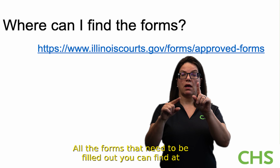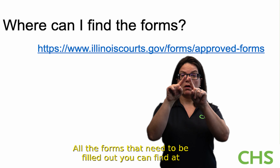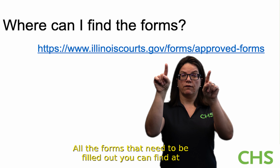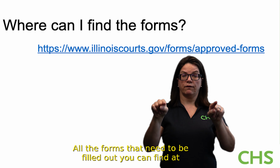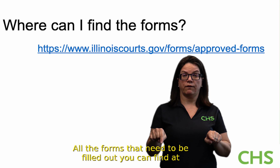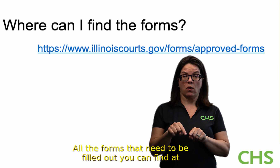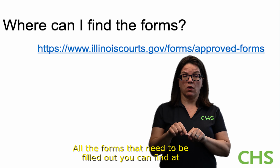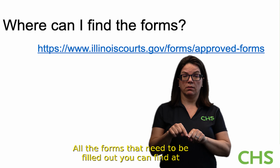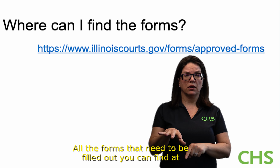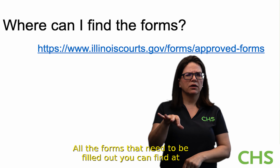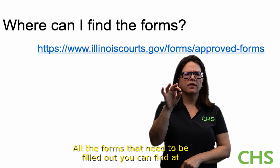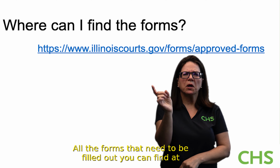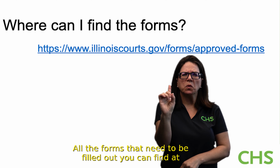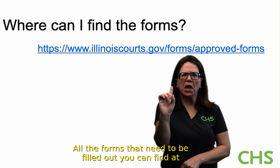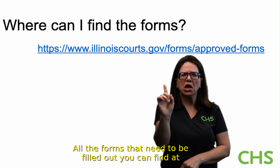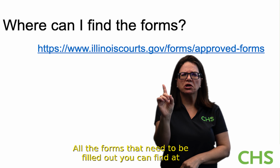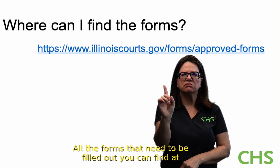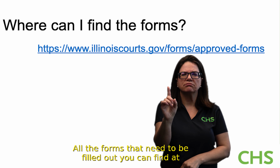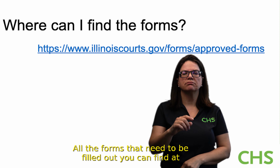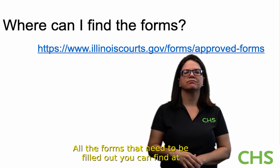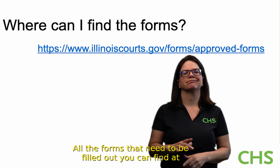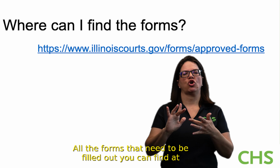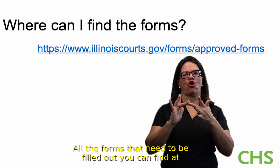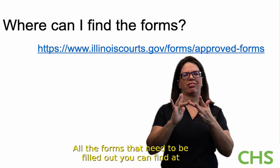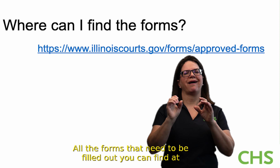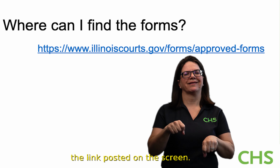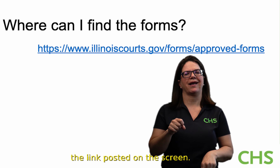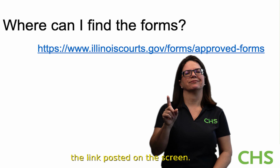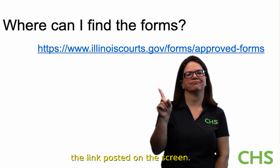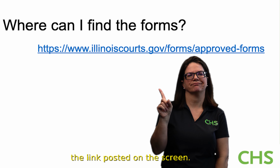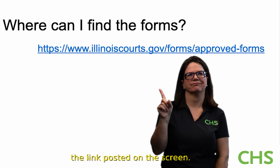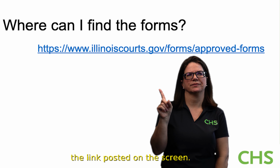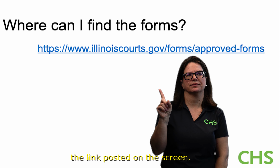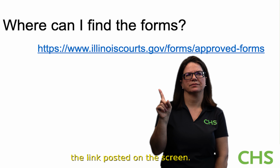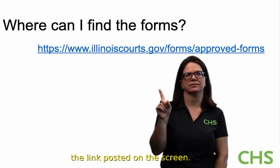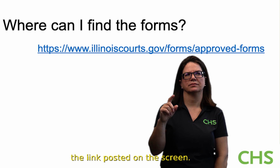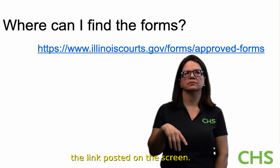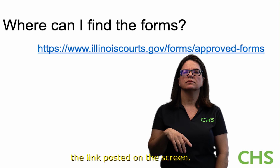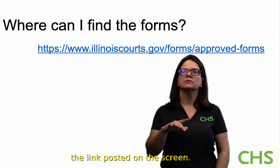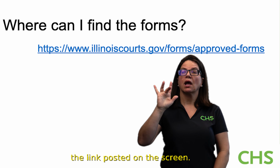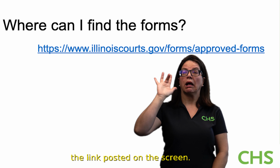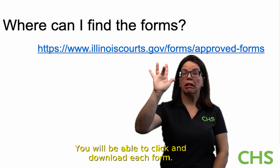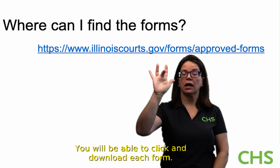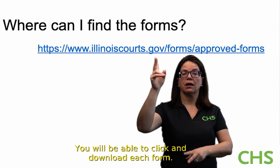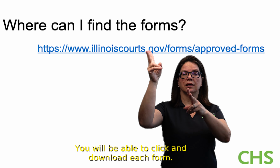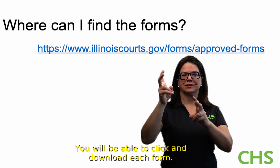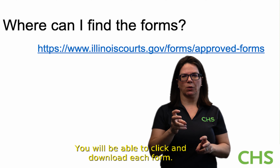All the forms that need to be filled out you can find at the link posted on the screen. You will be able to